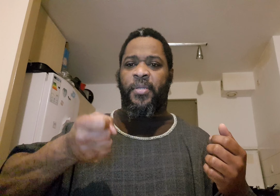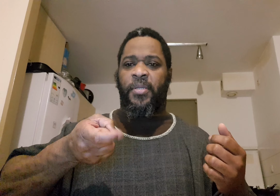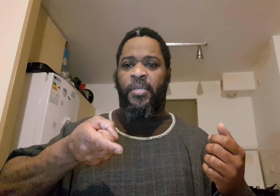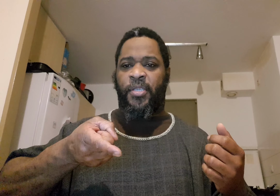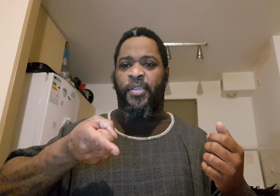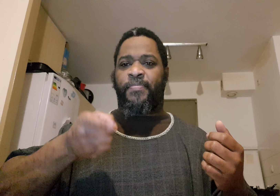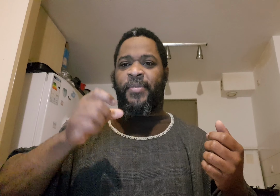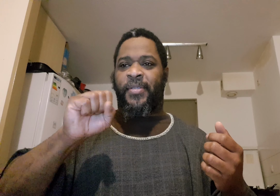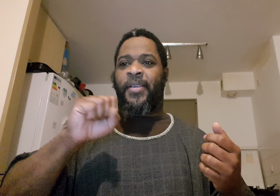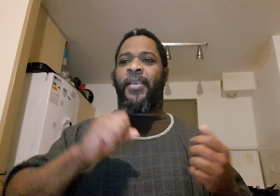hardships.